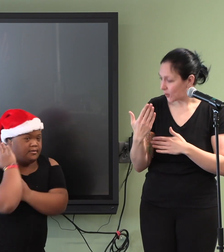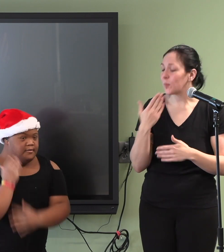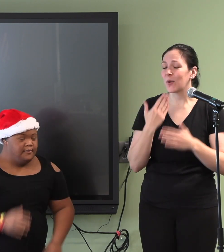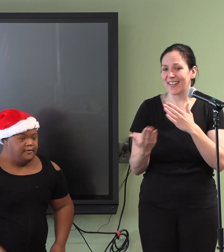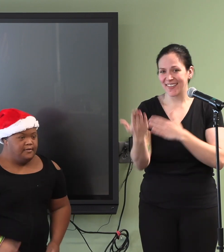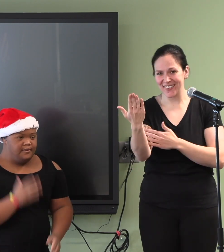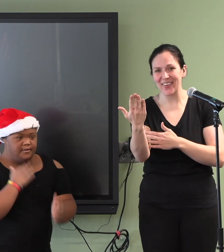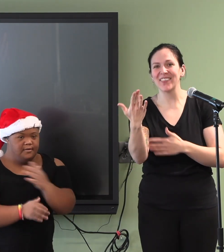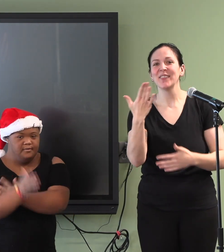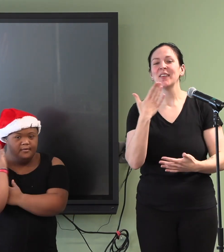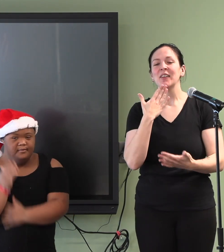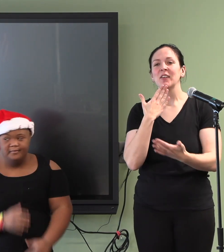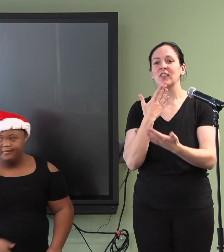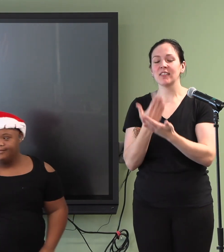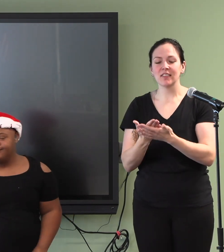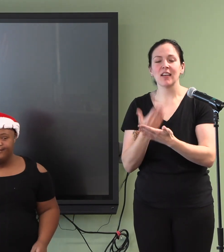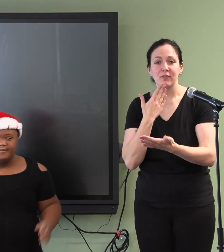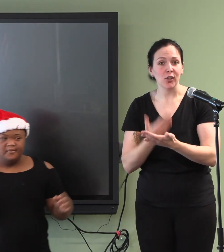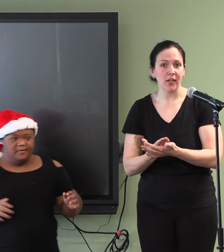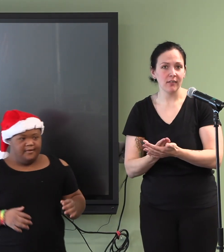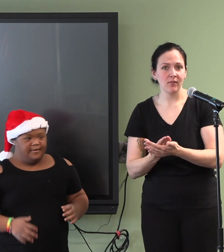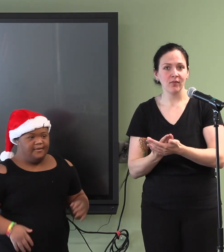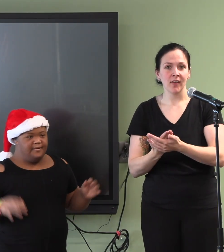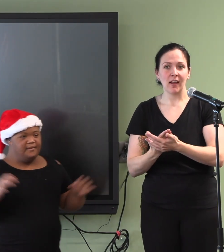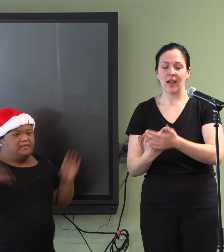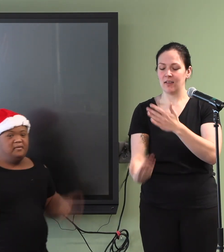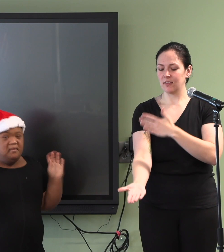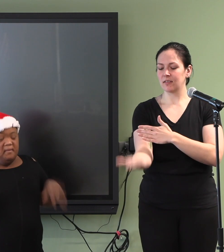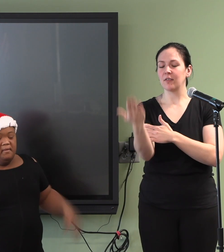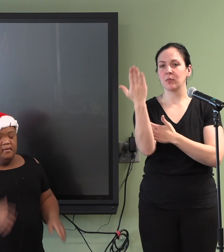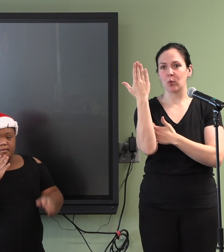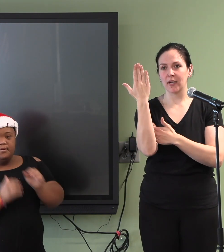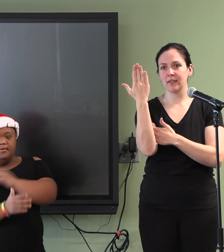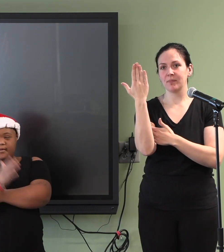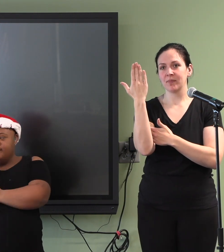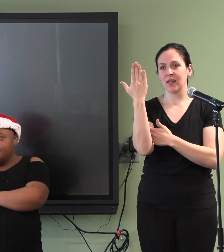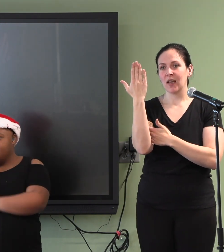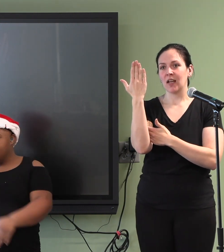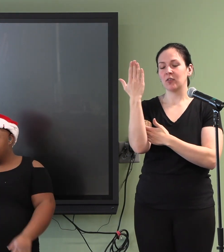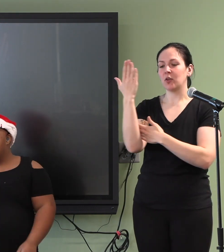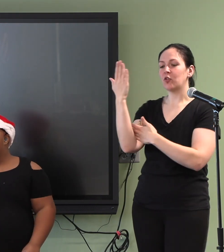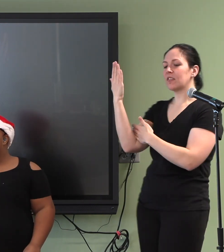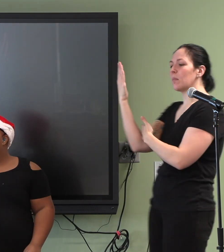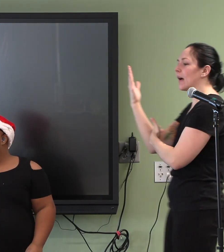Good morning. So this is a sign for good, and this is a sign for morning. And so you just combine